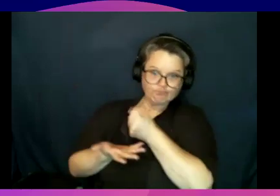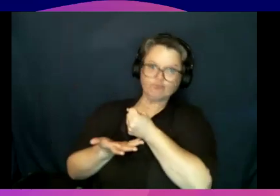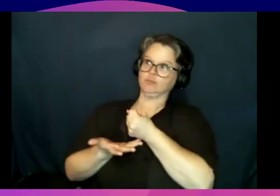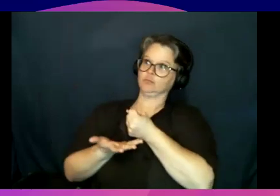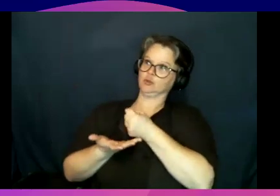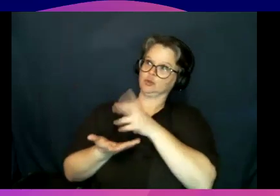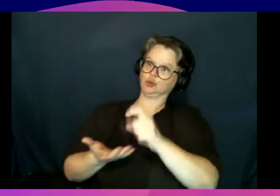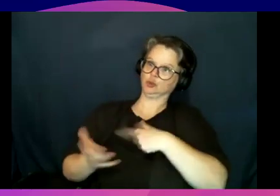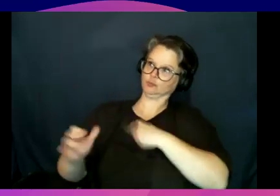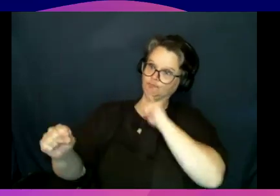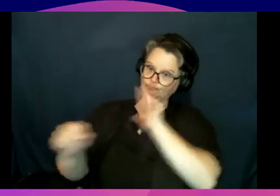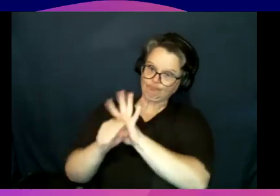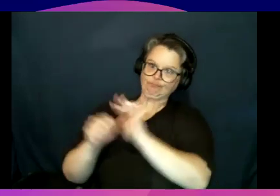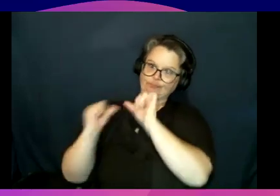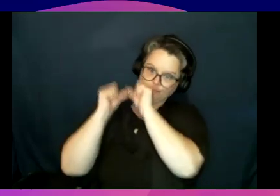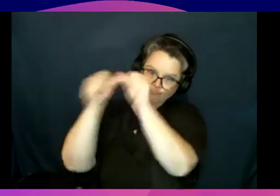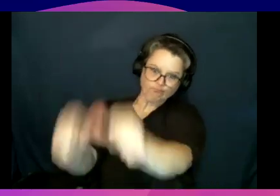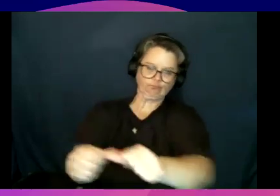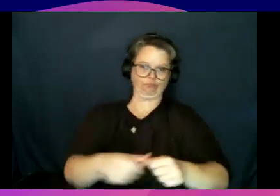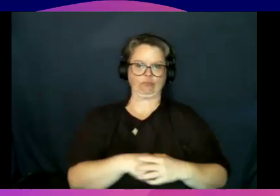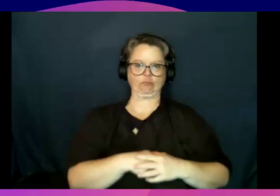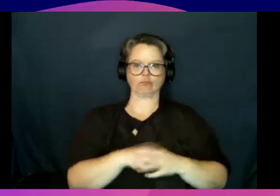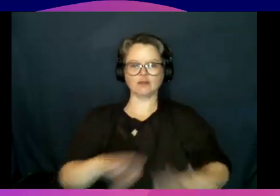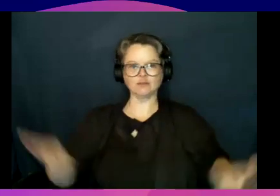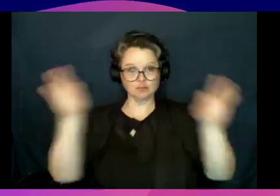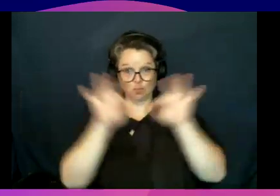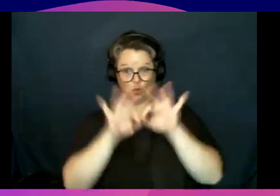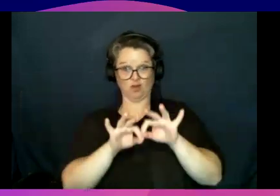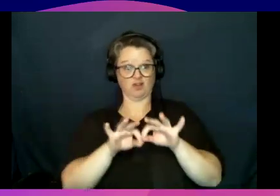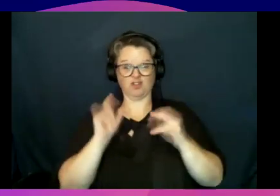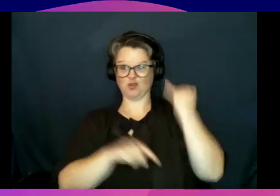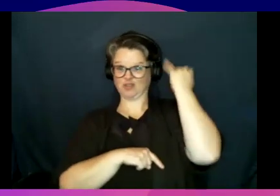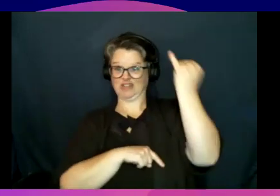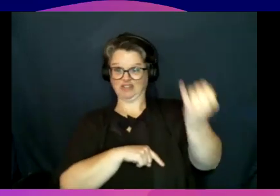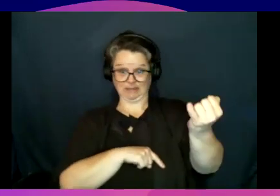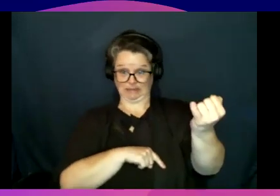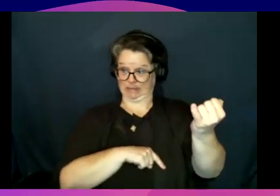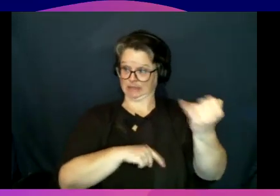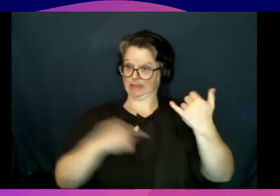lot of where all of these ideas came from are the sentiment that we